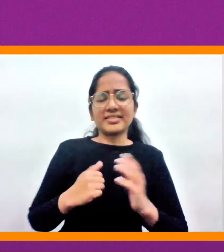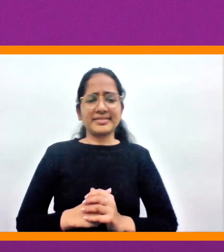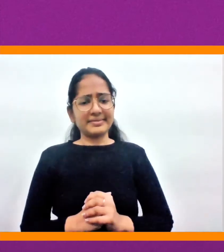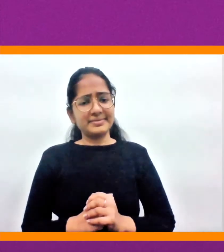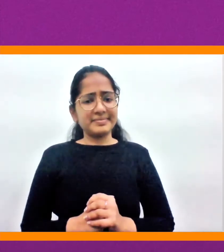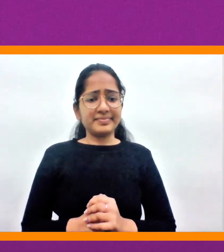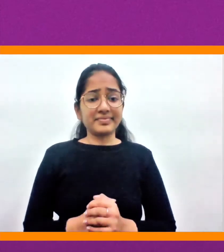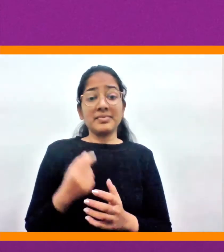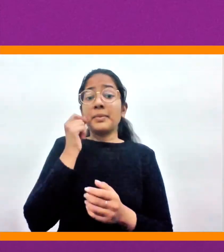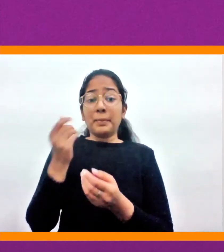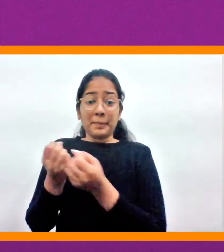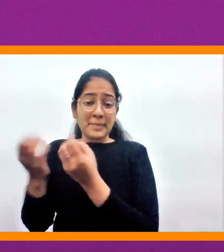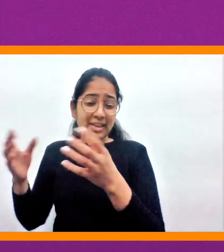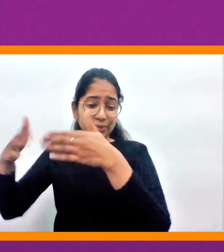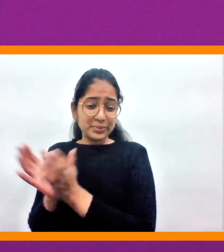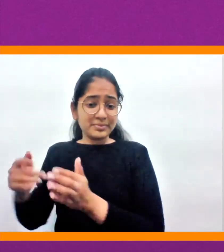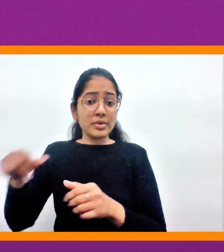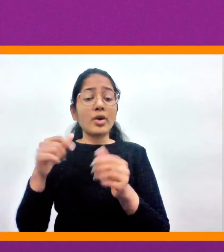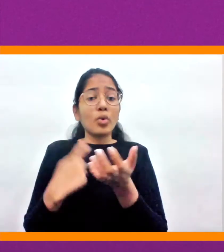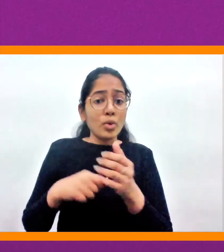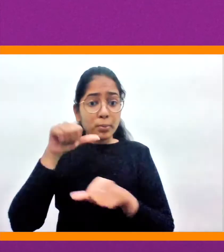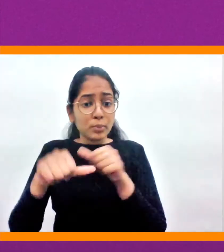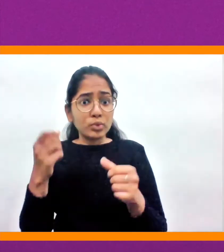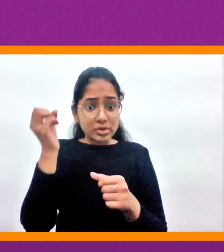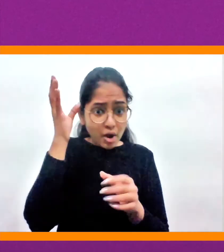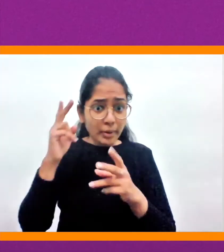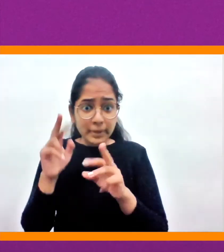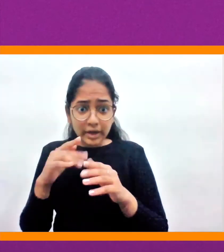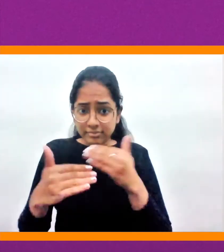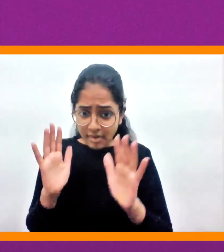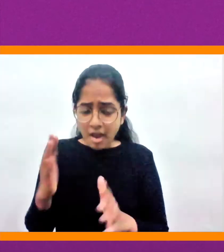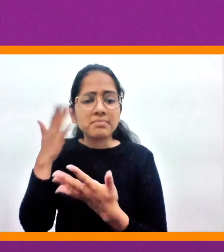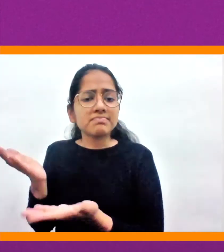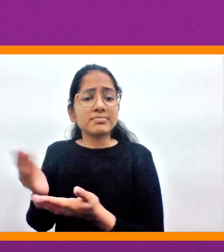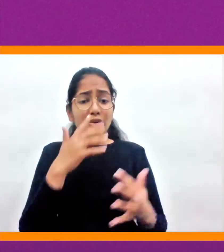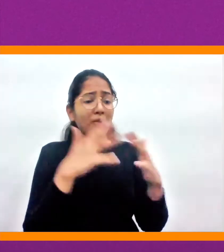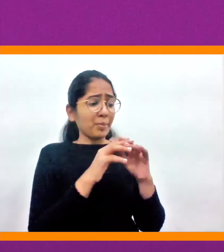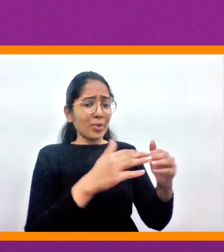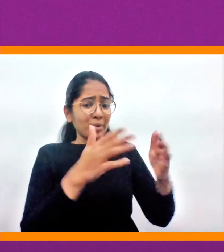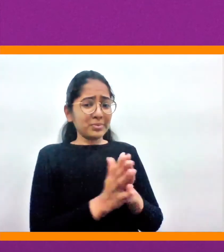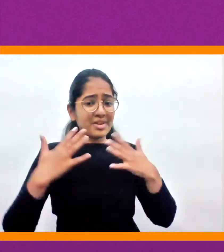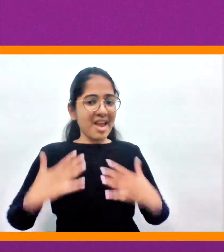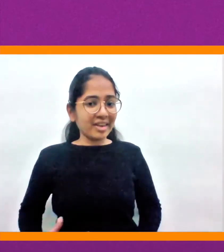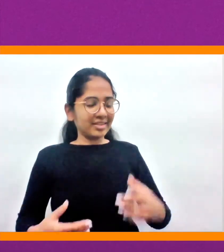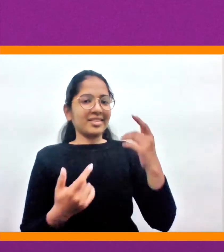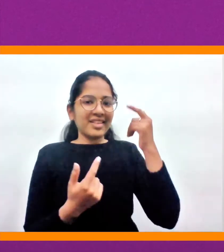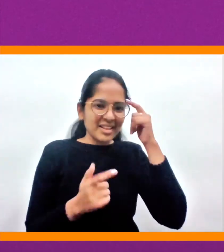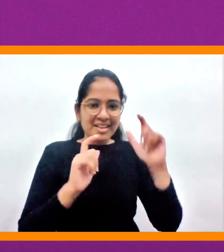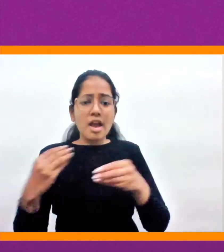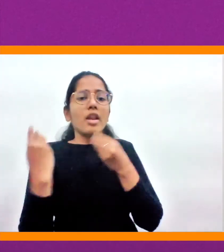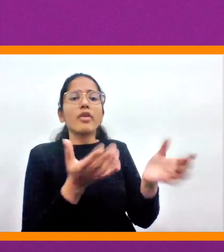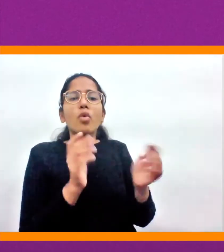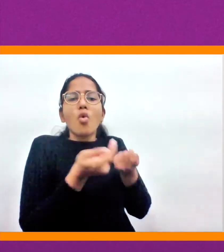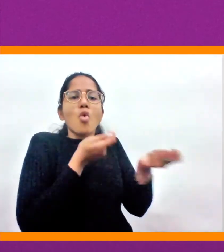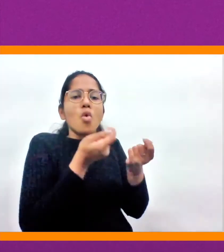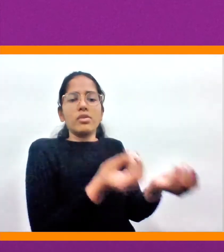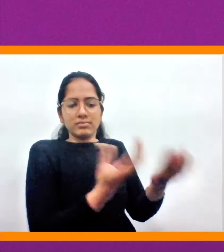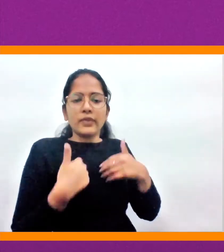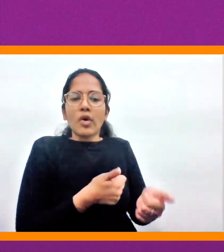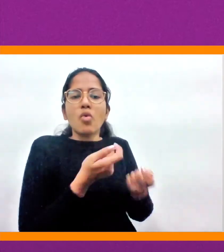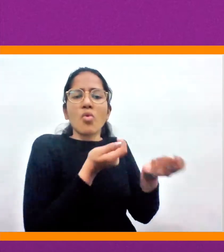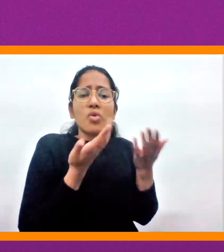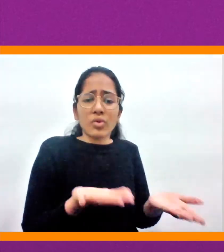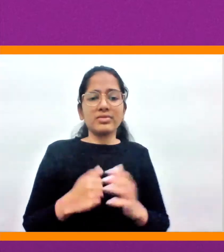presenting it as romantic. Men relentlessly pursuing women despite being rejected for their advances is a common